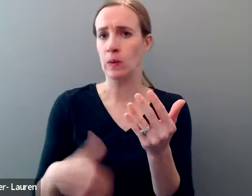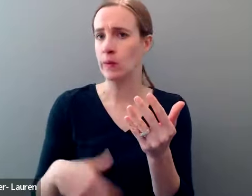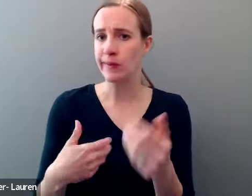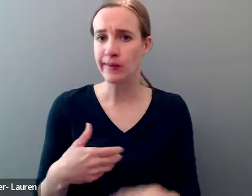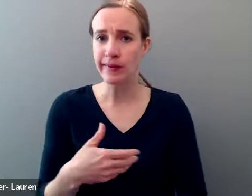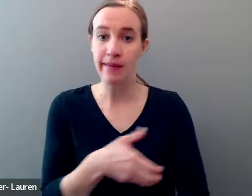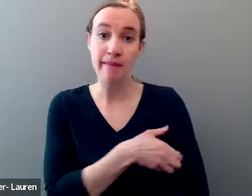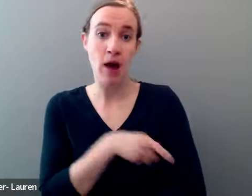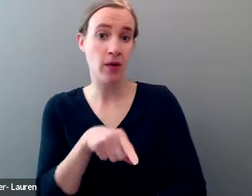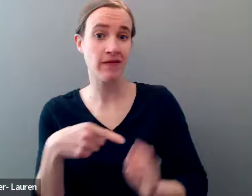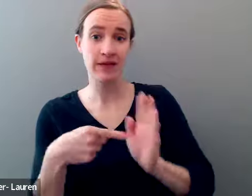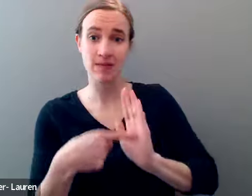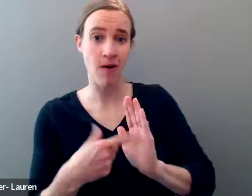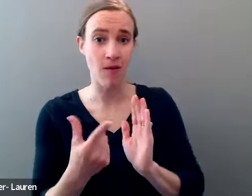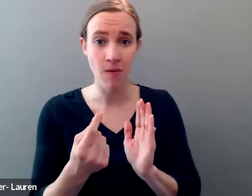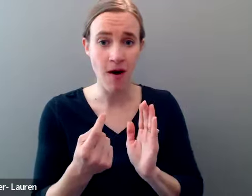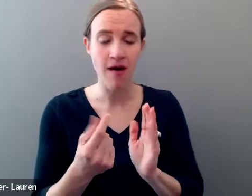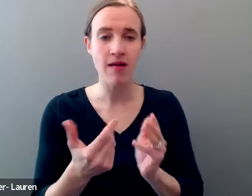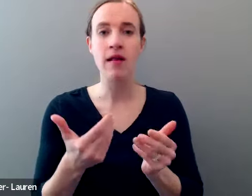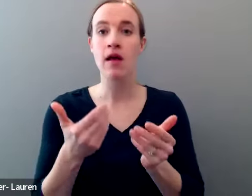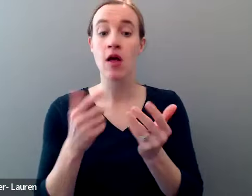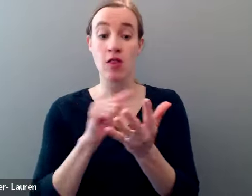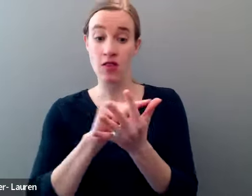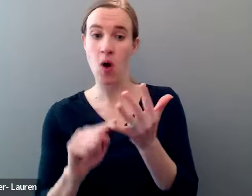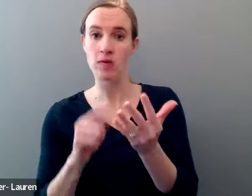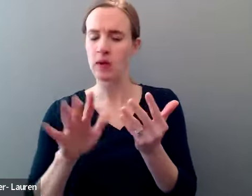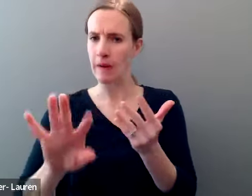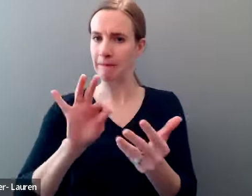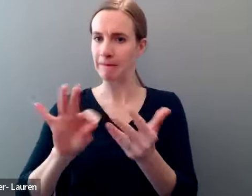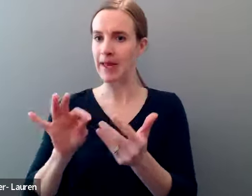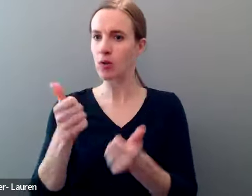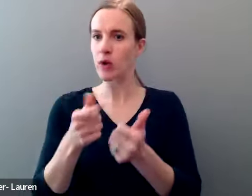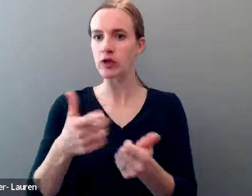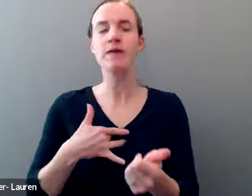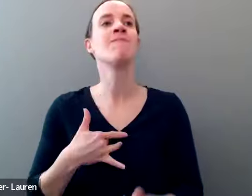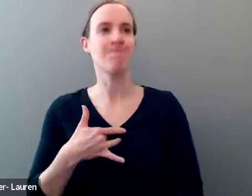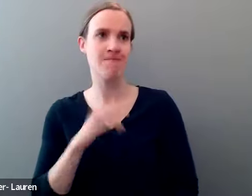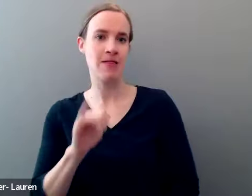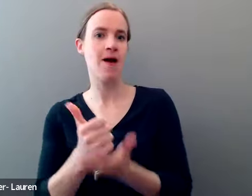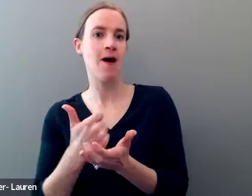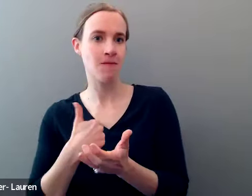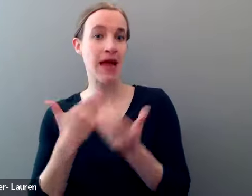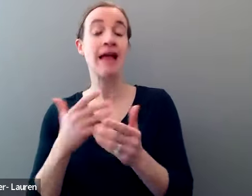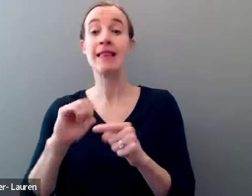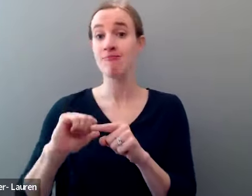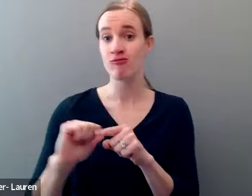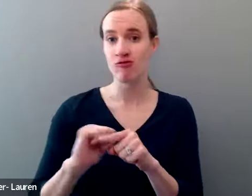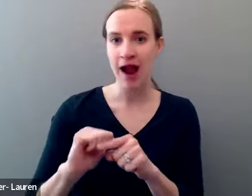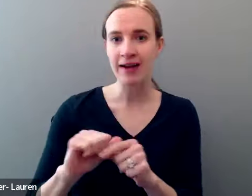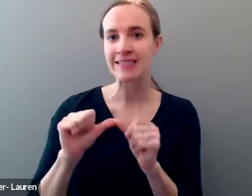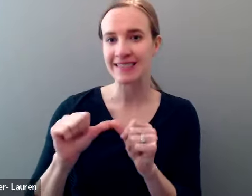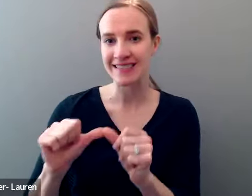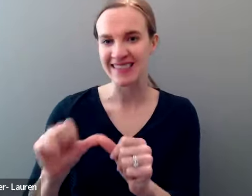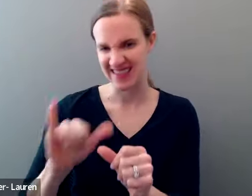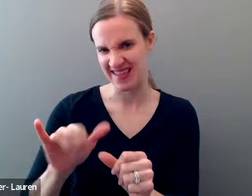like model is picking them, choosing ones that resonate, and doing it consistently. And